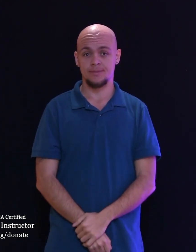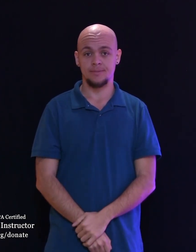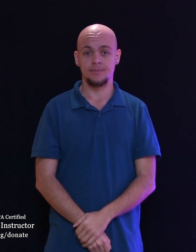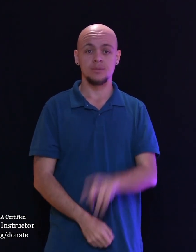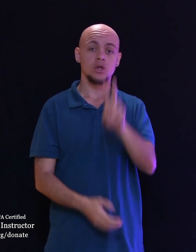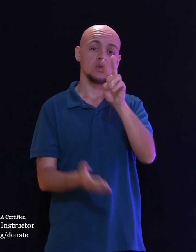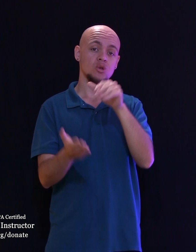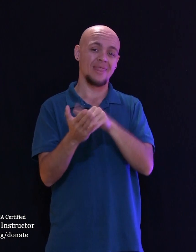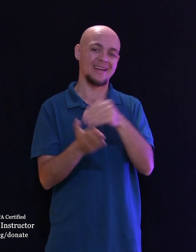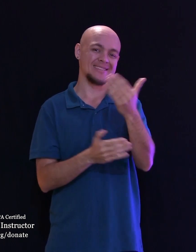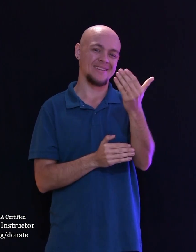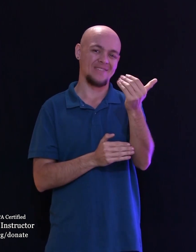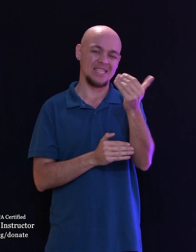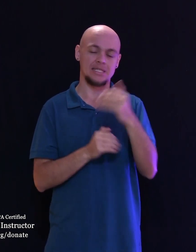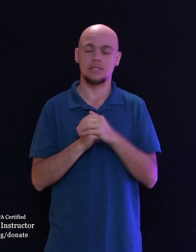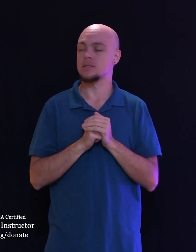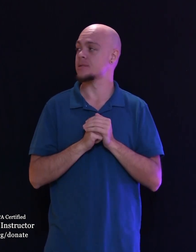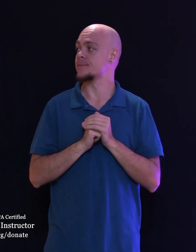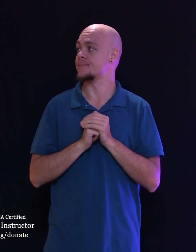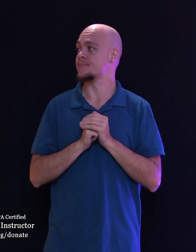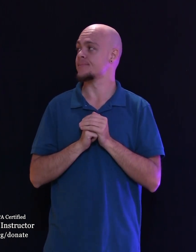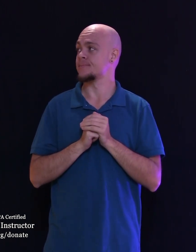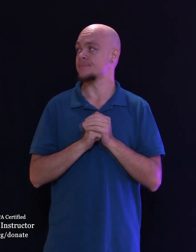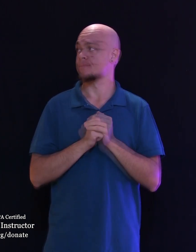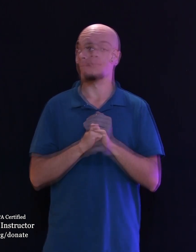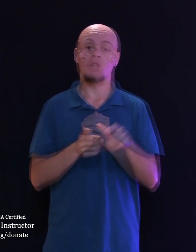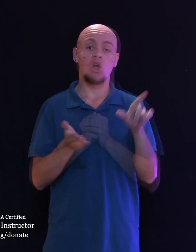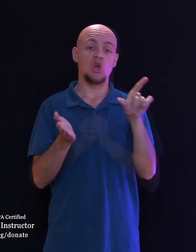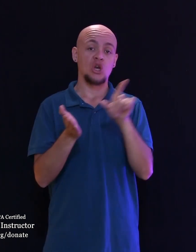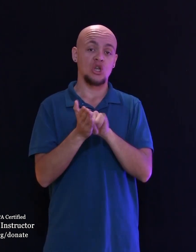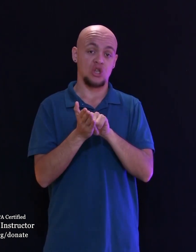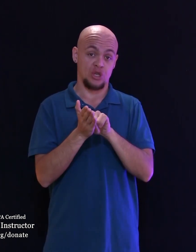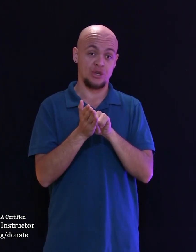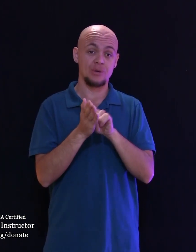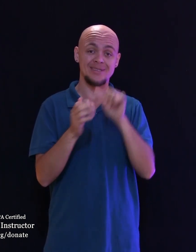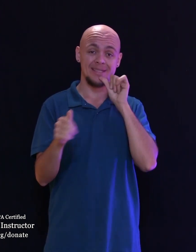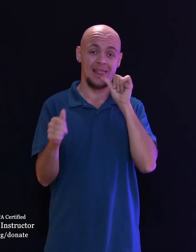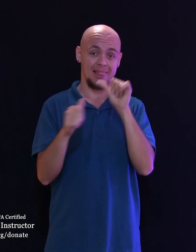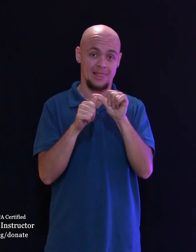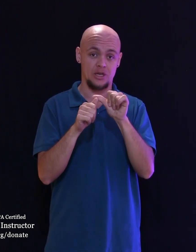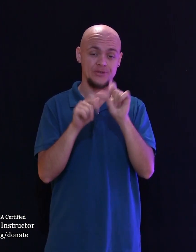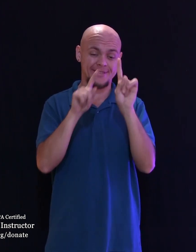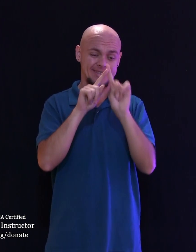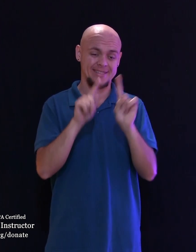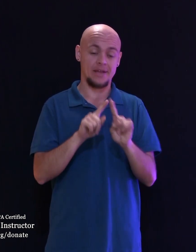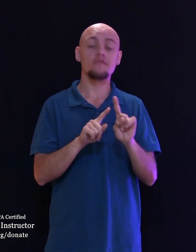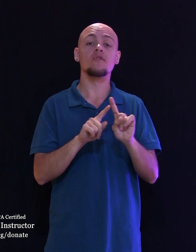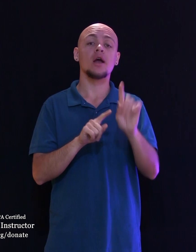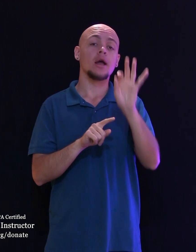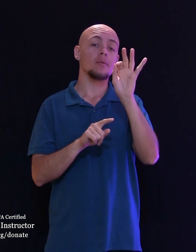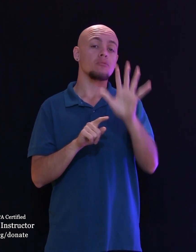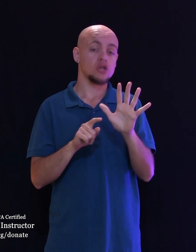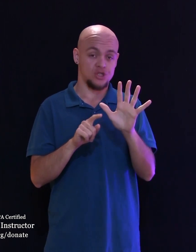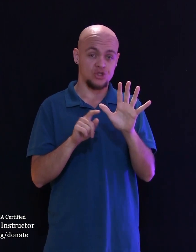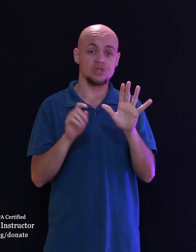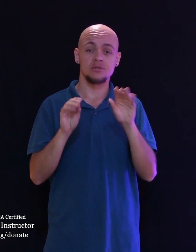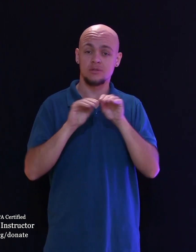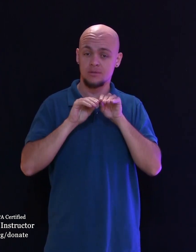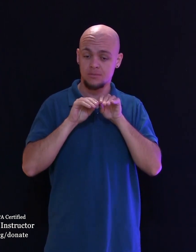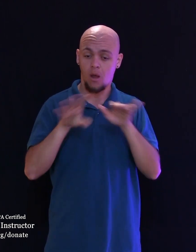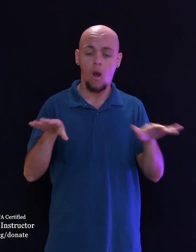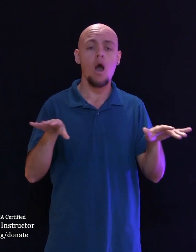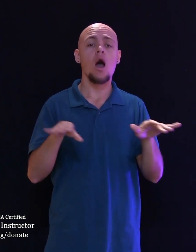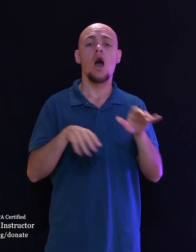In 2015, newsletters, various preachers were talking about the culture wars